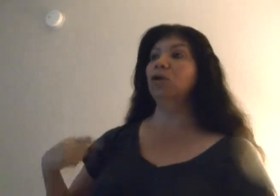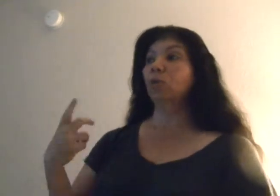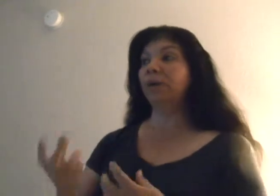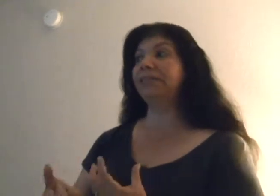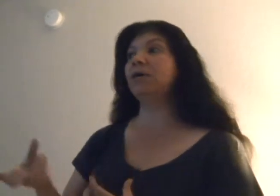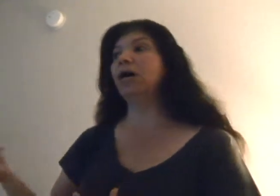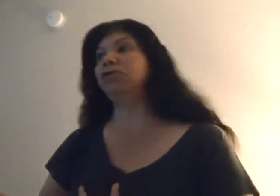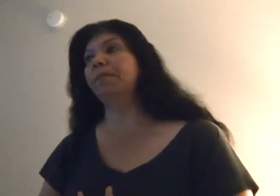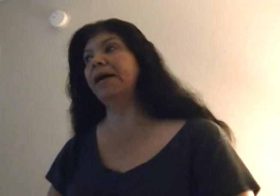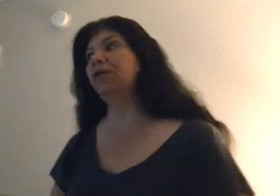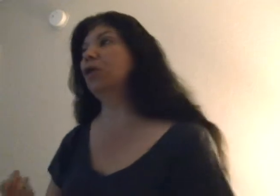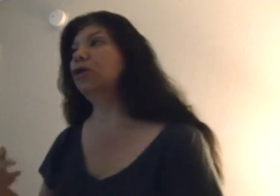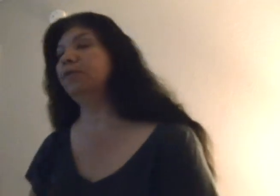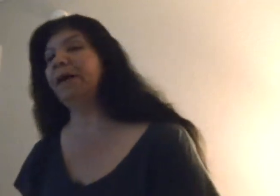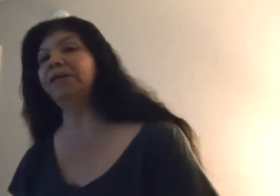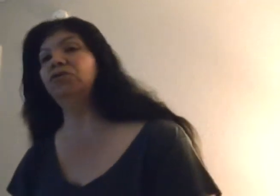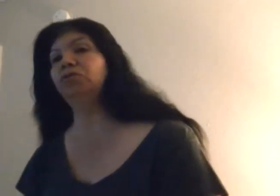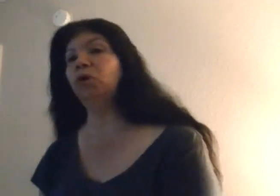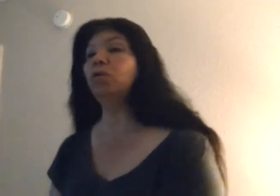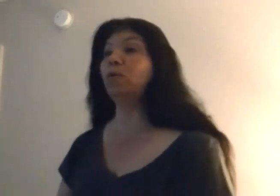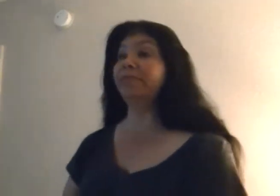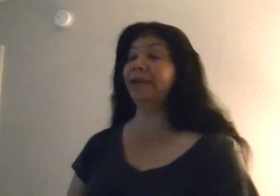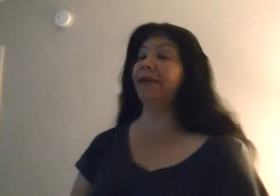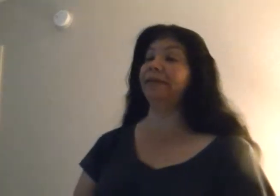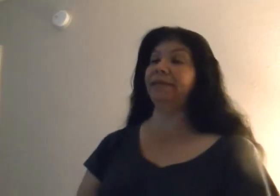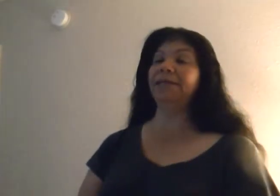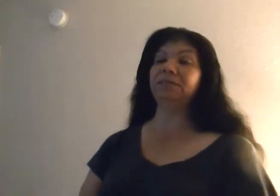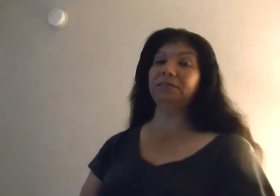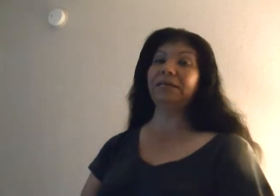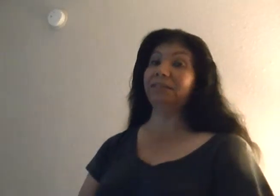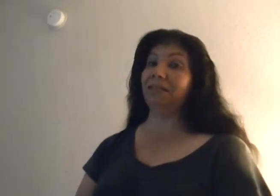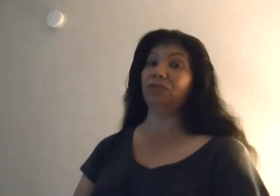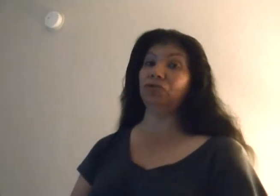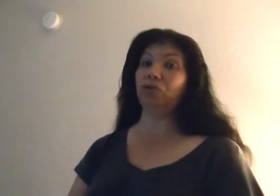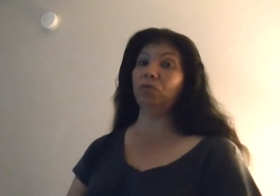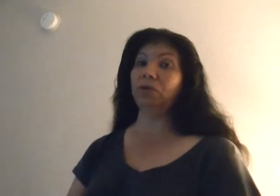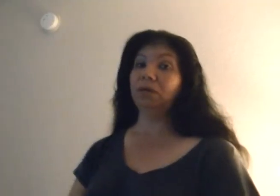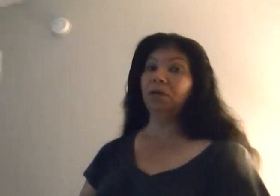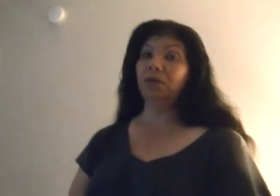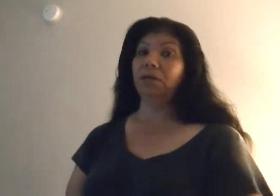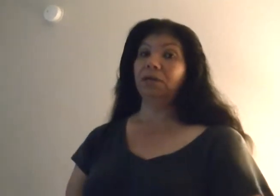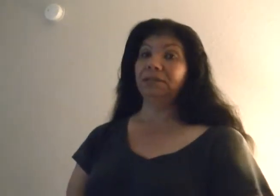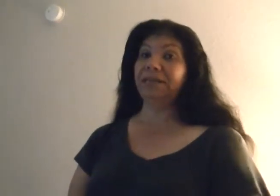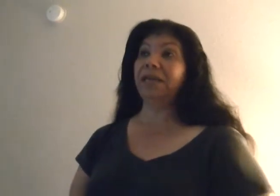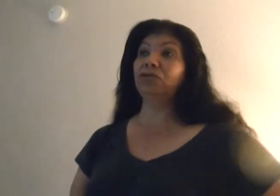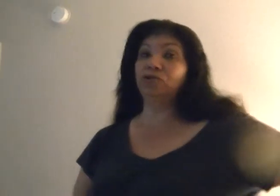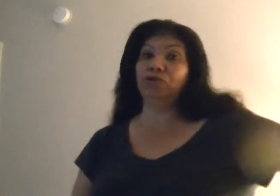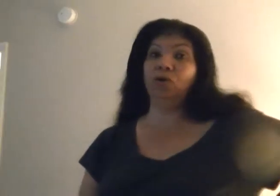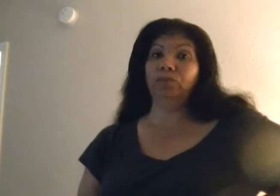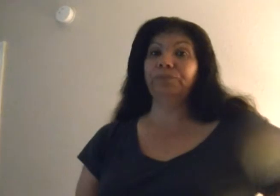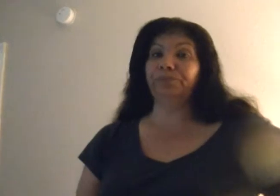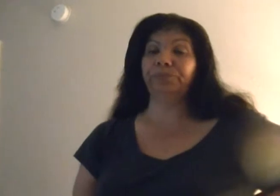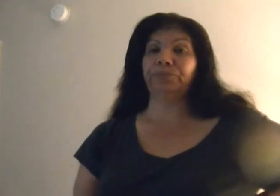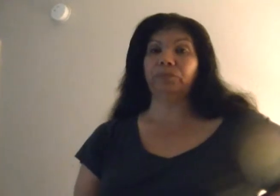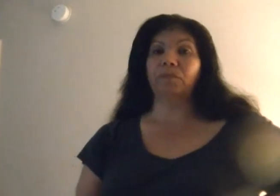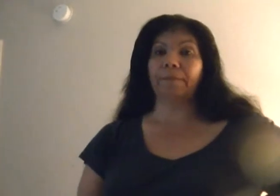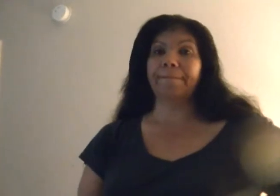when he's calling you back and you don't go, then that's danger zone. Because you said earlier, my sheep hear